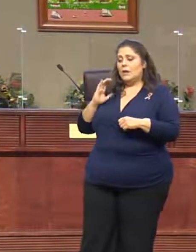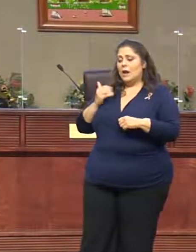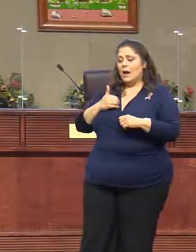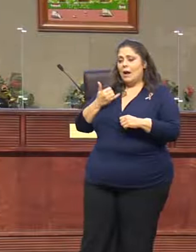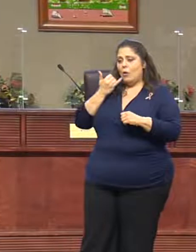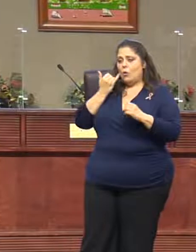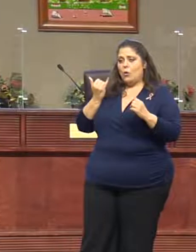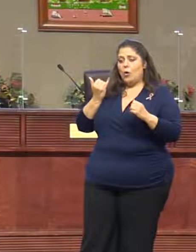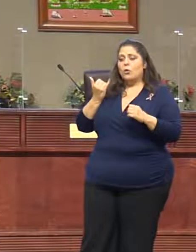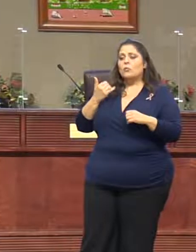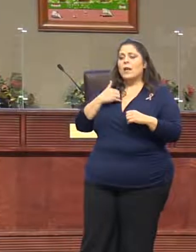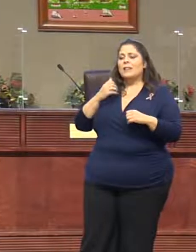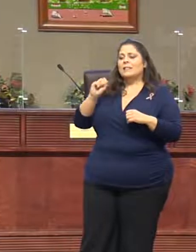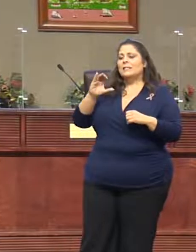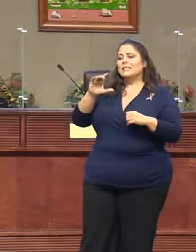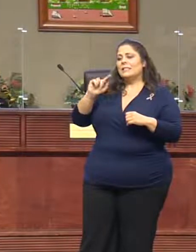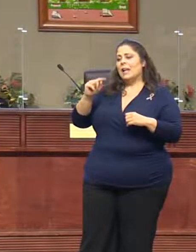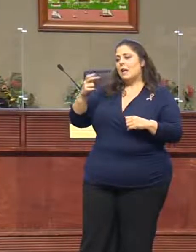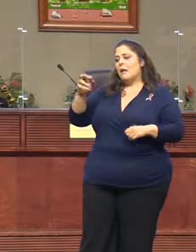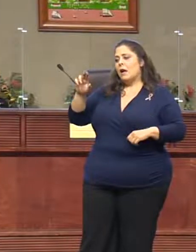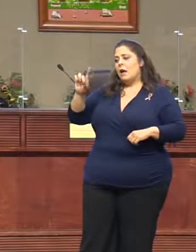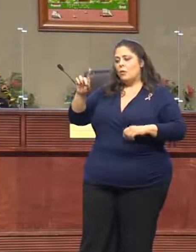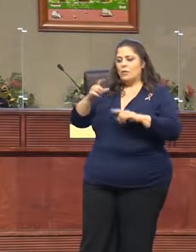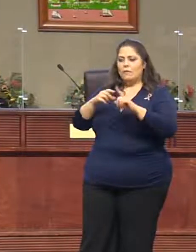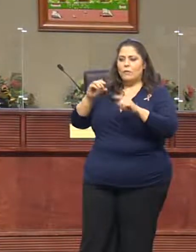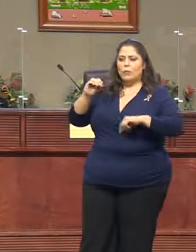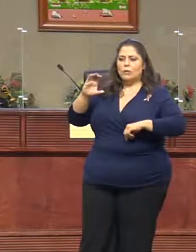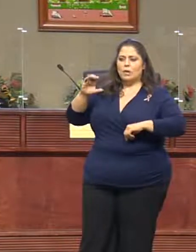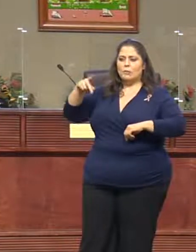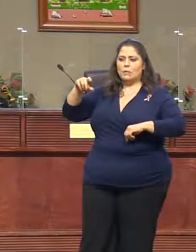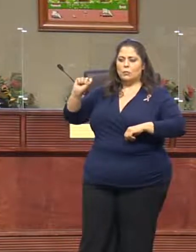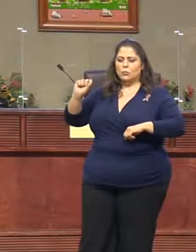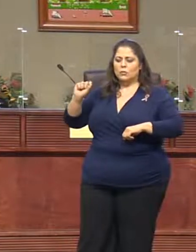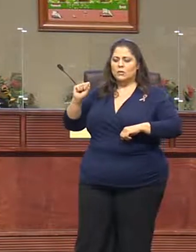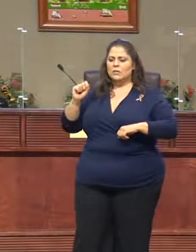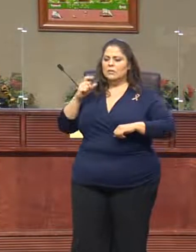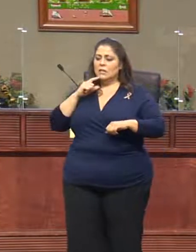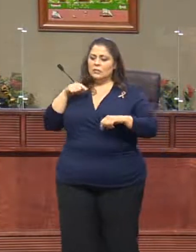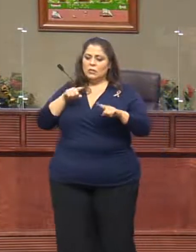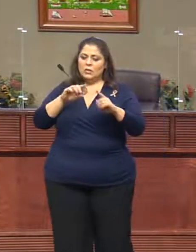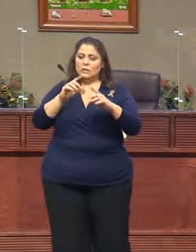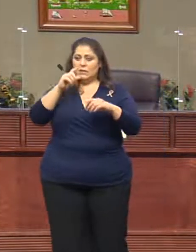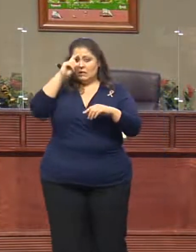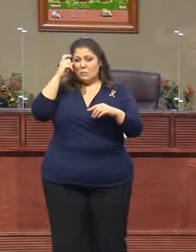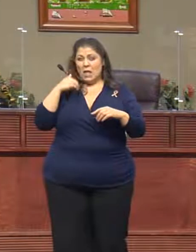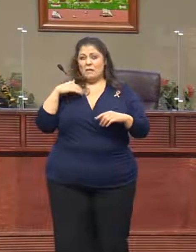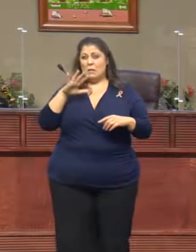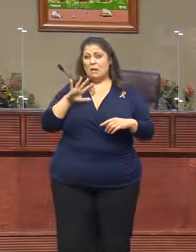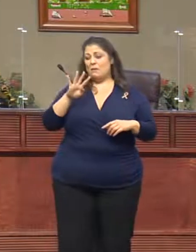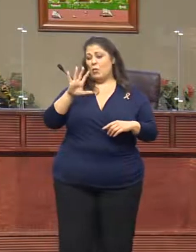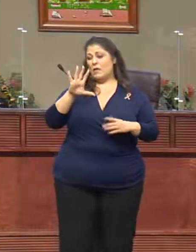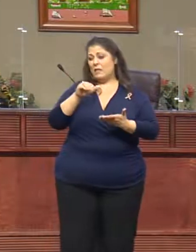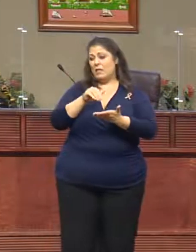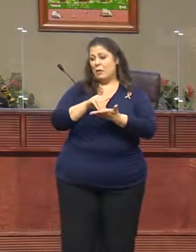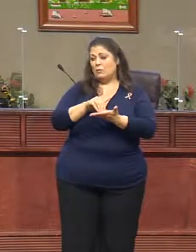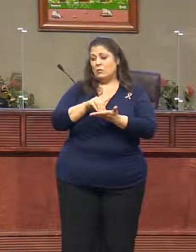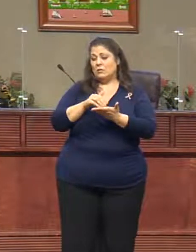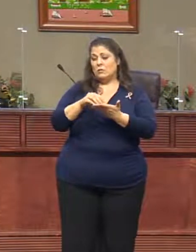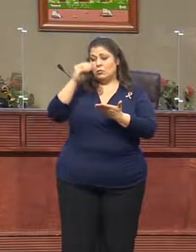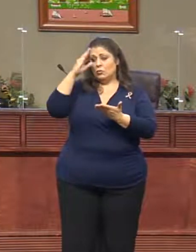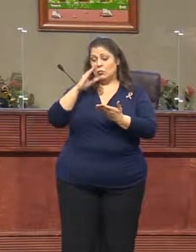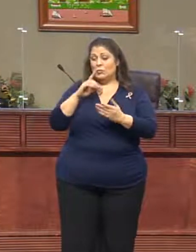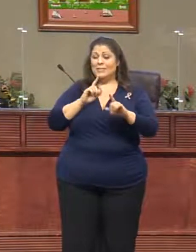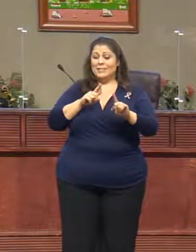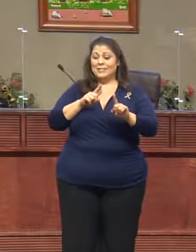Mr. Scott Howard from the Orange County Public Schools indicated that I think this summer they have some 45,000 students who are attending